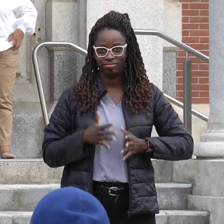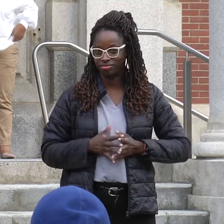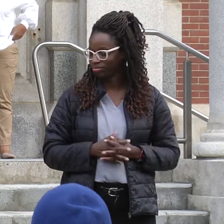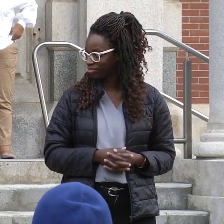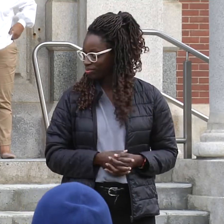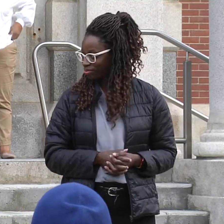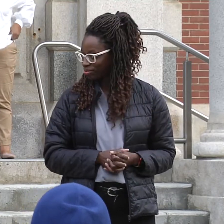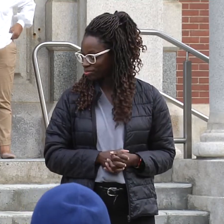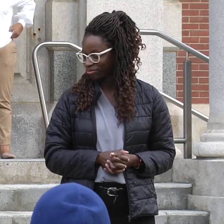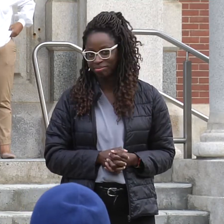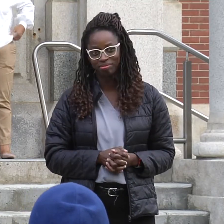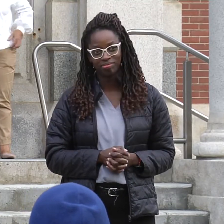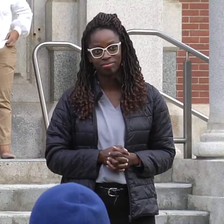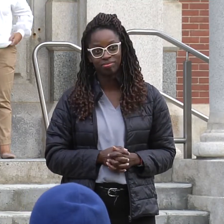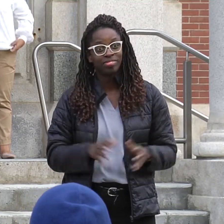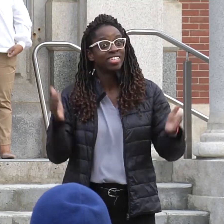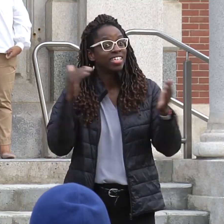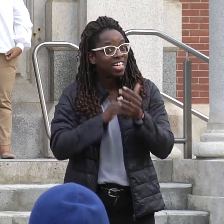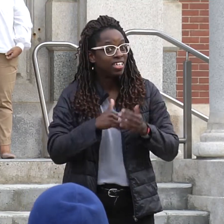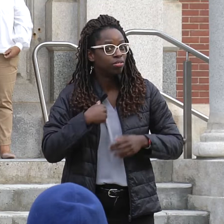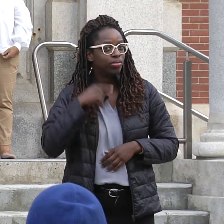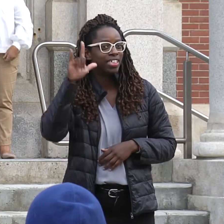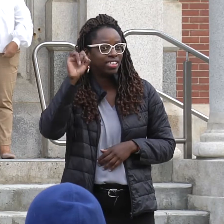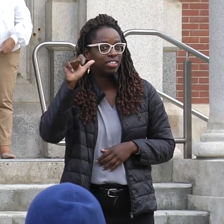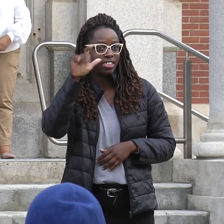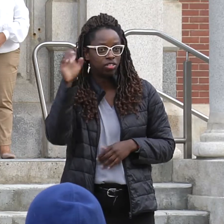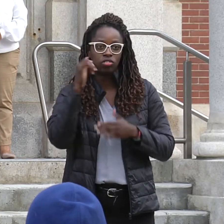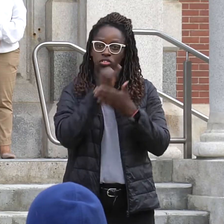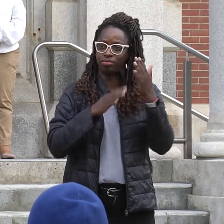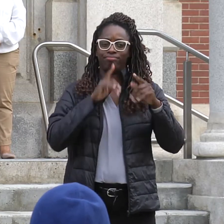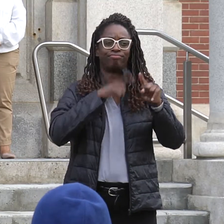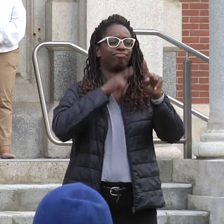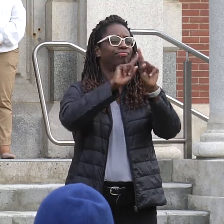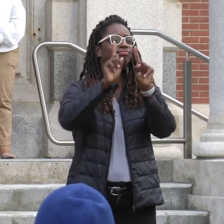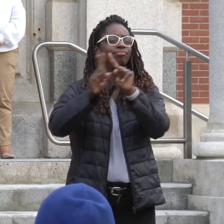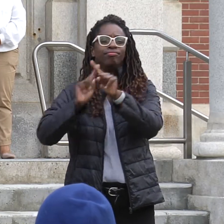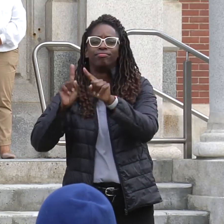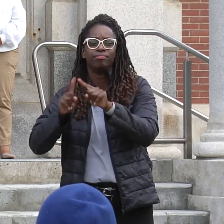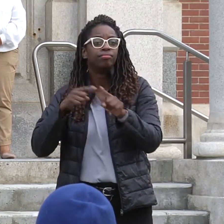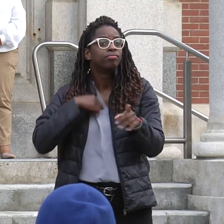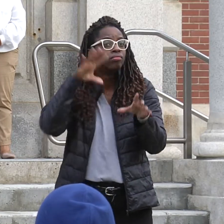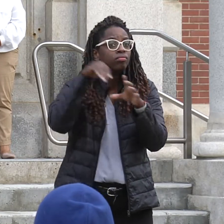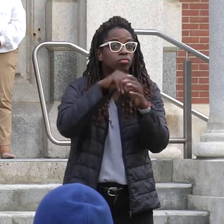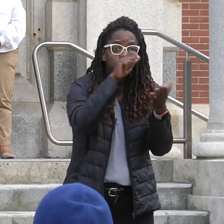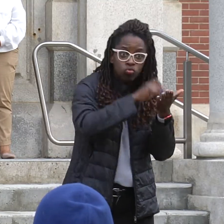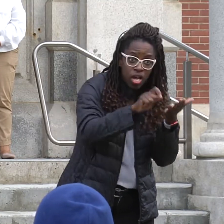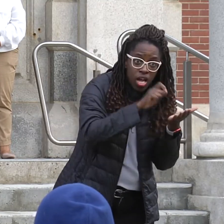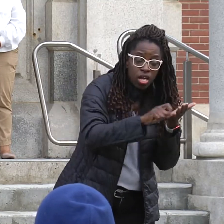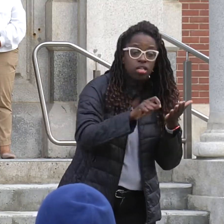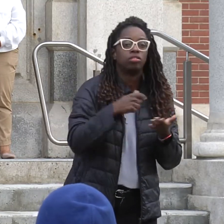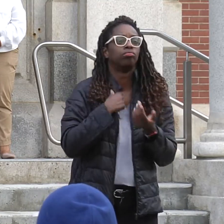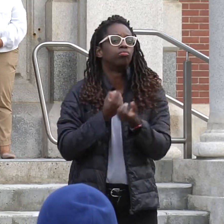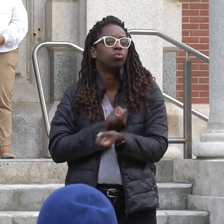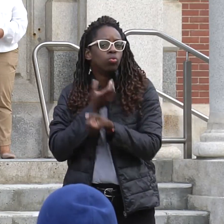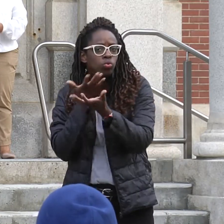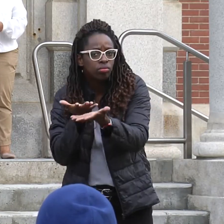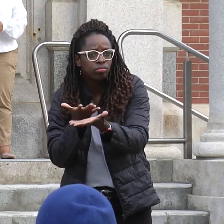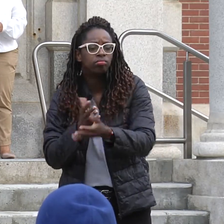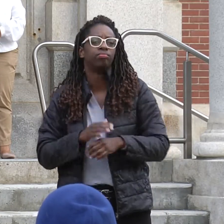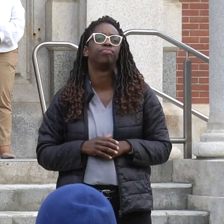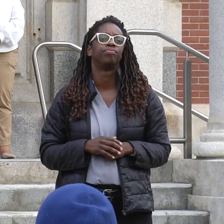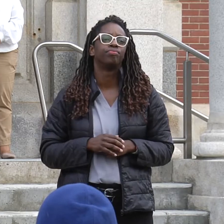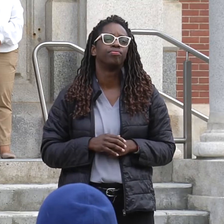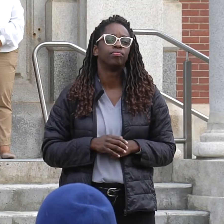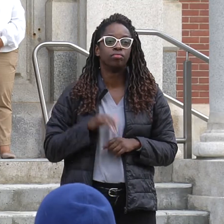Once again, my name is Lisa Lee. I am an artist of many disciplines, including that of the written and spoken word, which is why I'm here. And